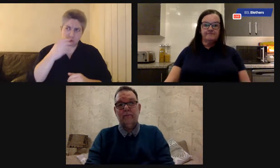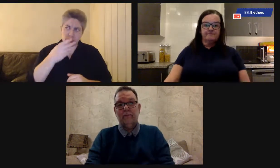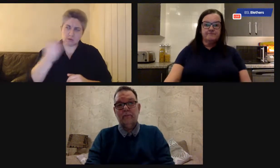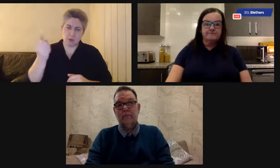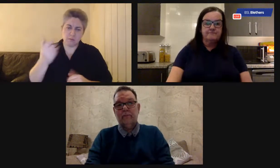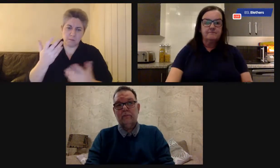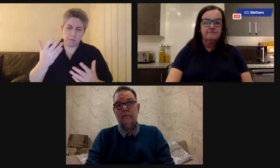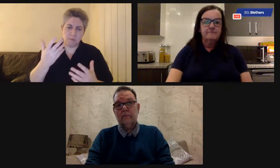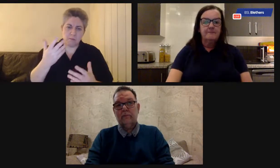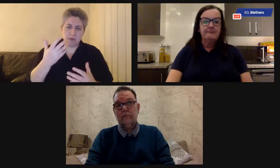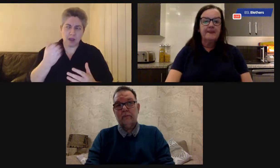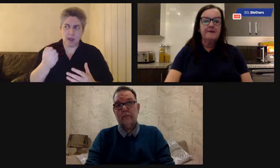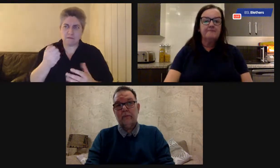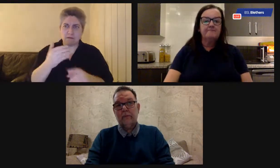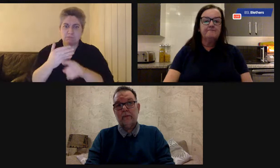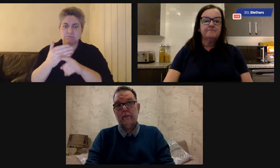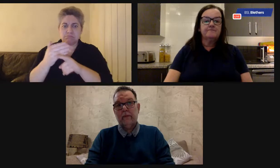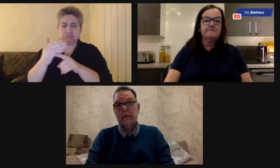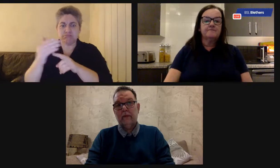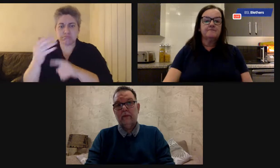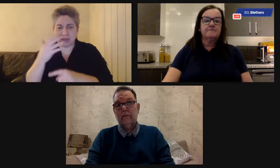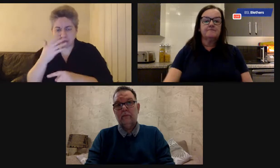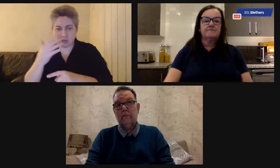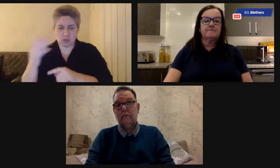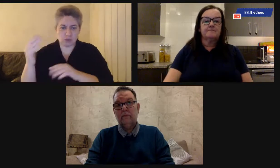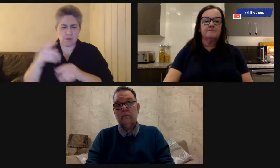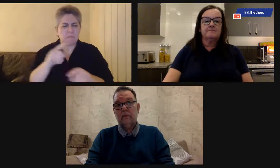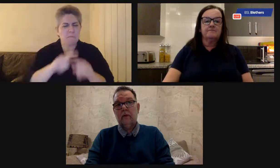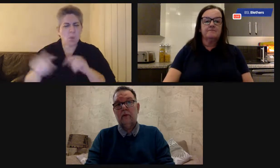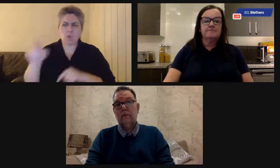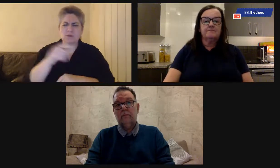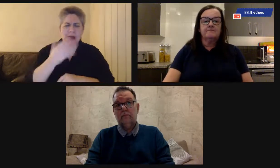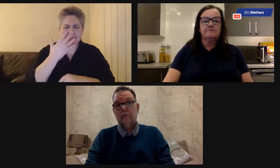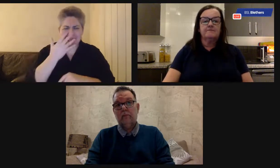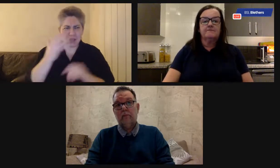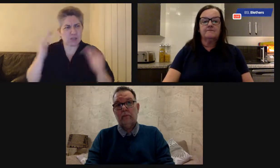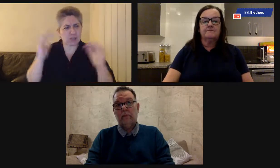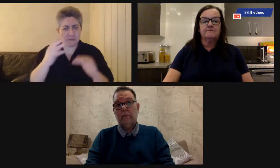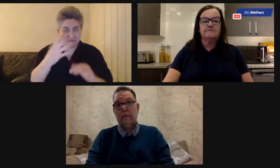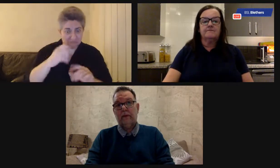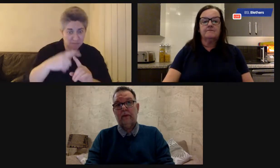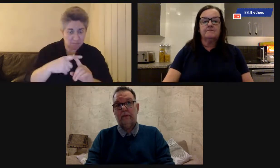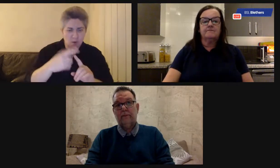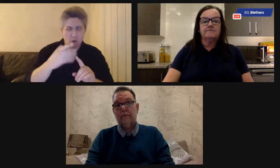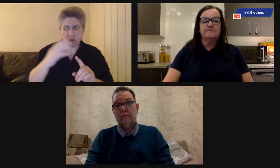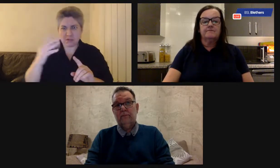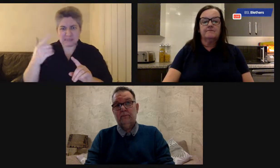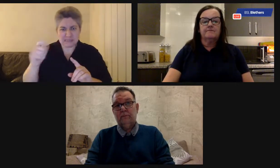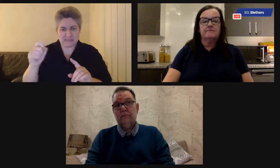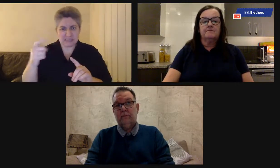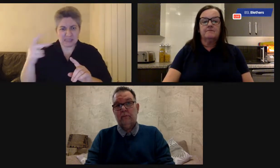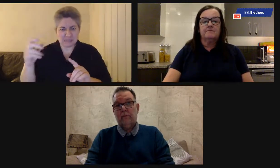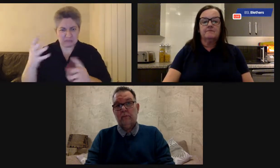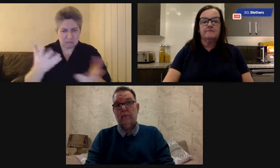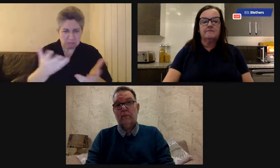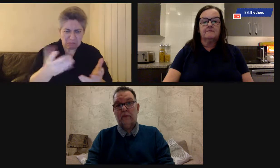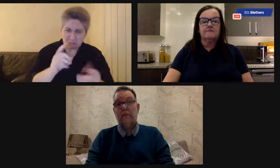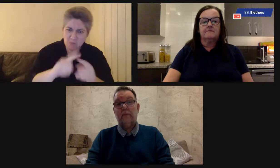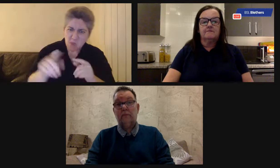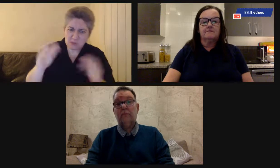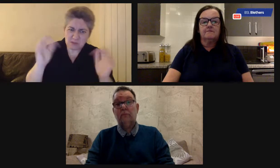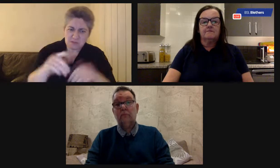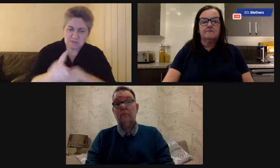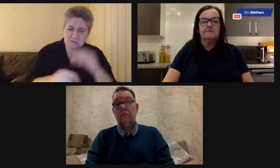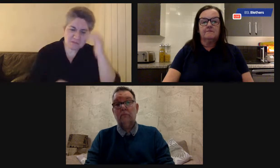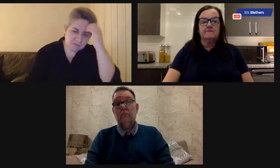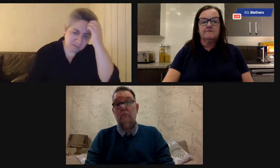that's 50. Well, you know that some organisations um, tend